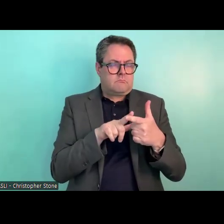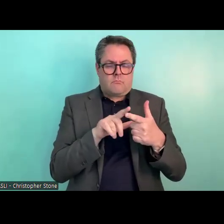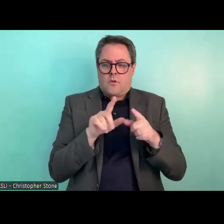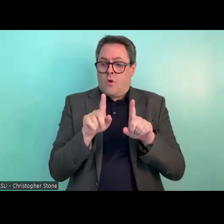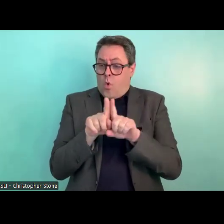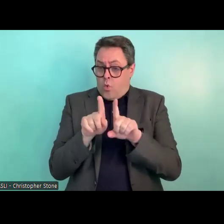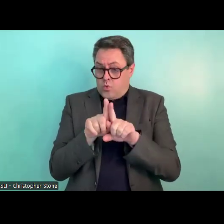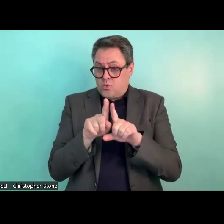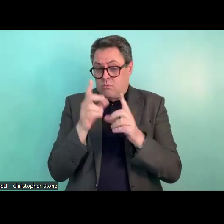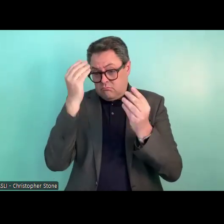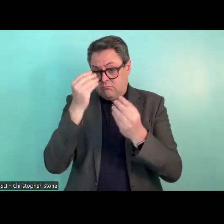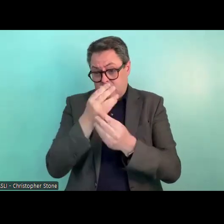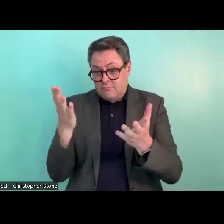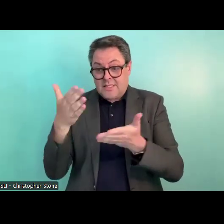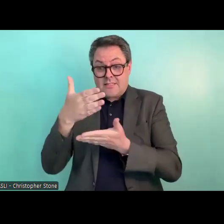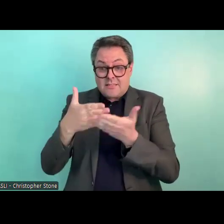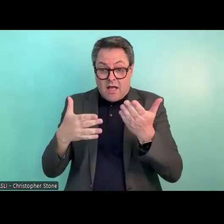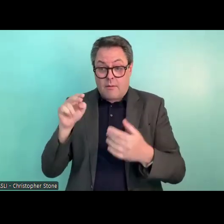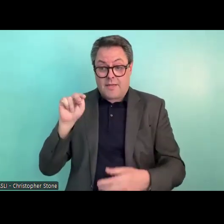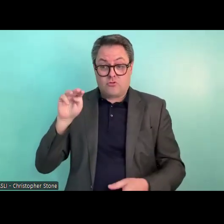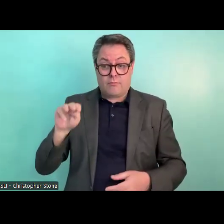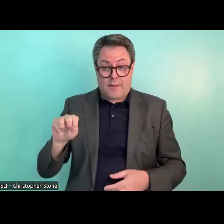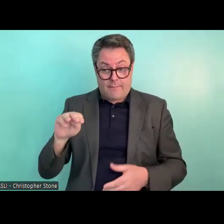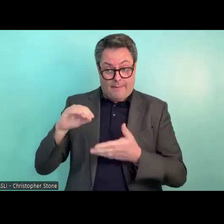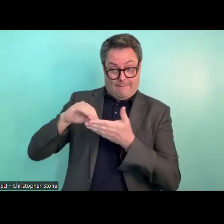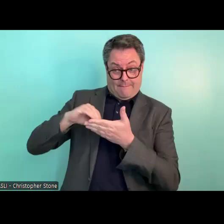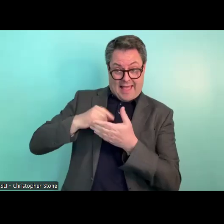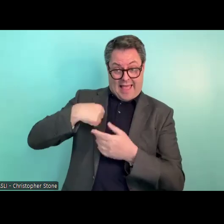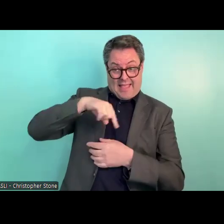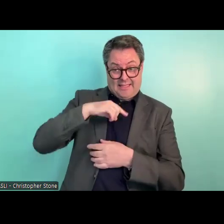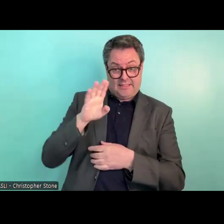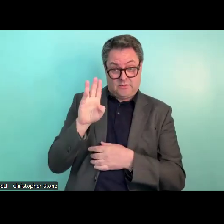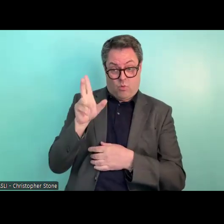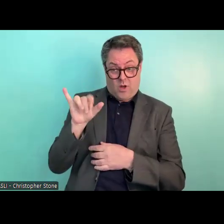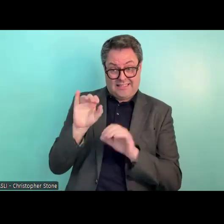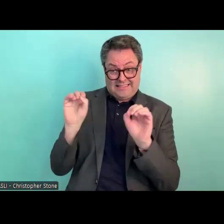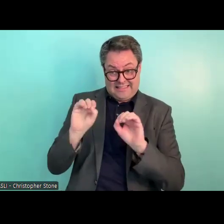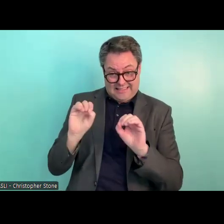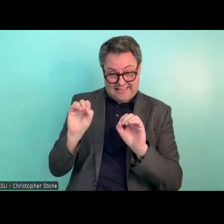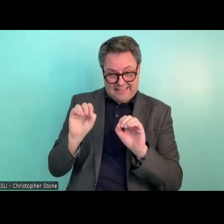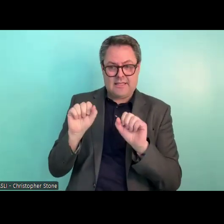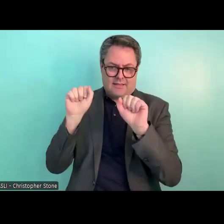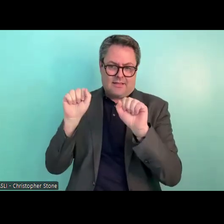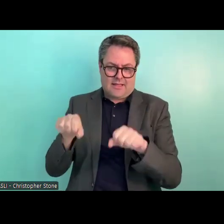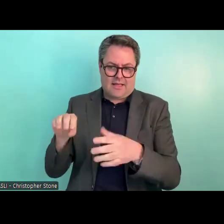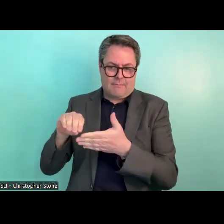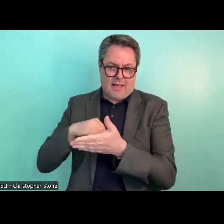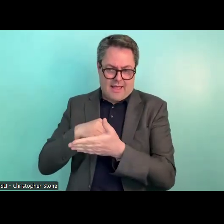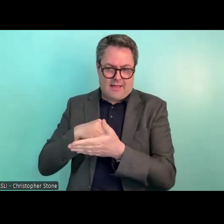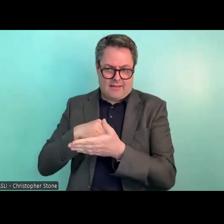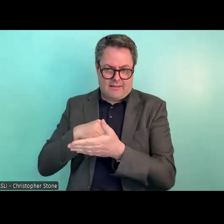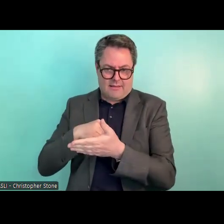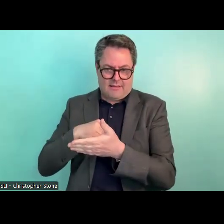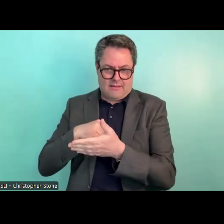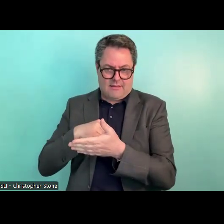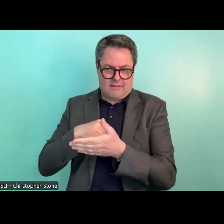improved 2025, the improved minutes from last year's GA. Also, there are some members that